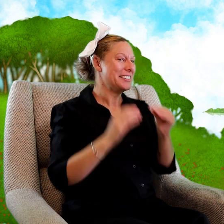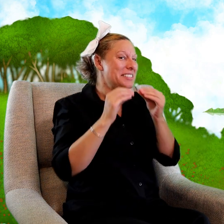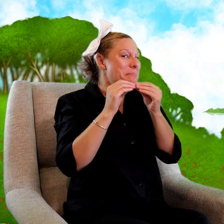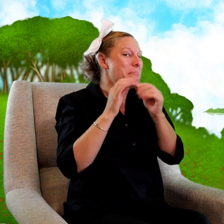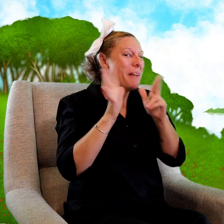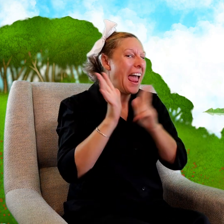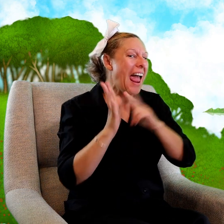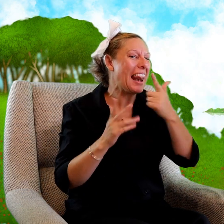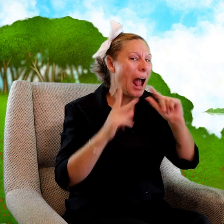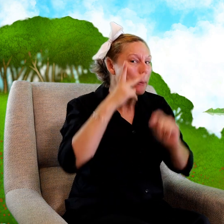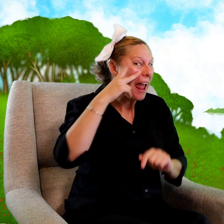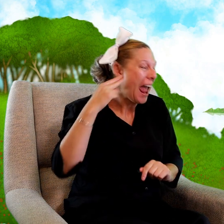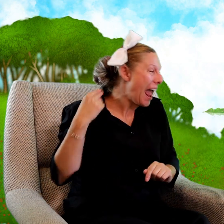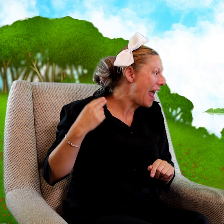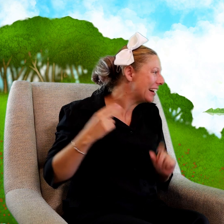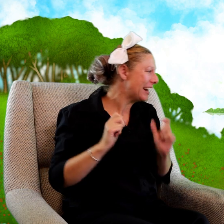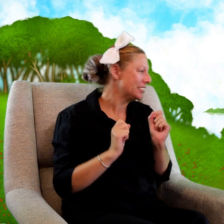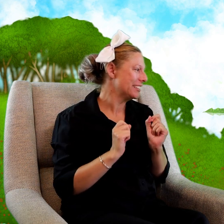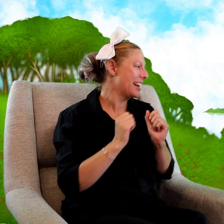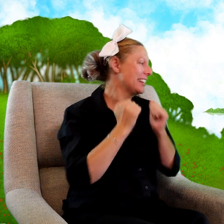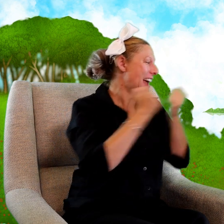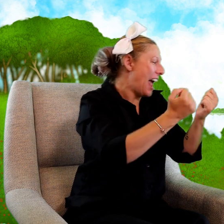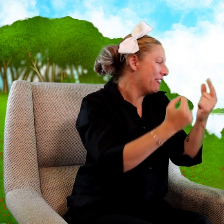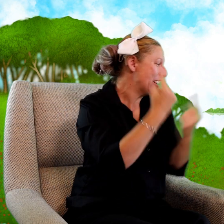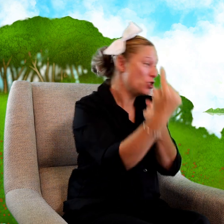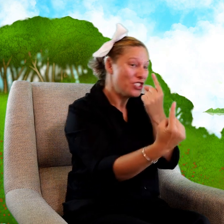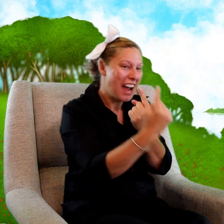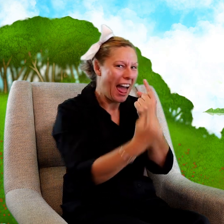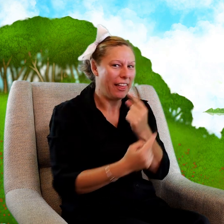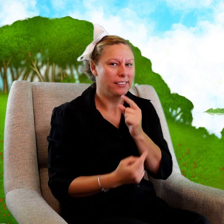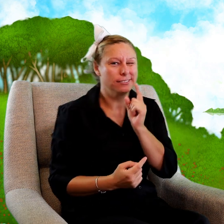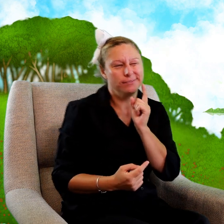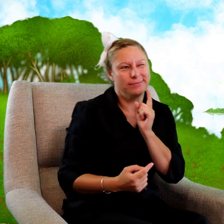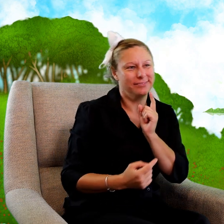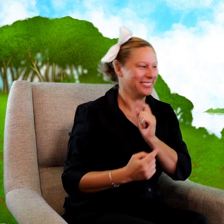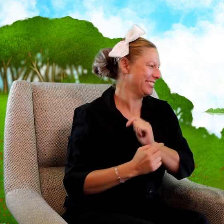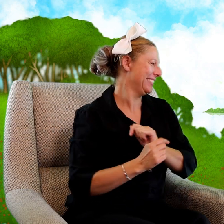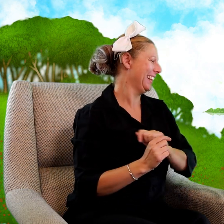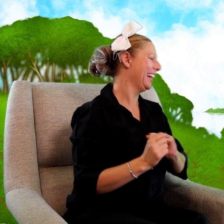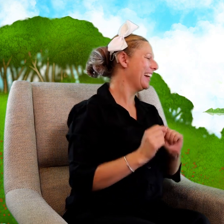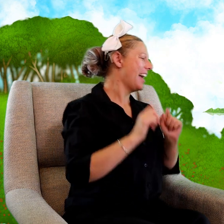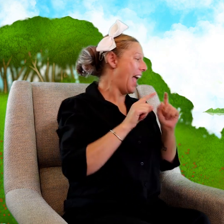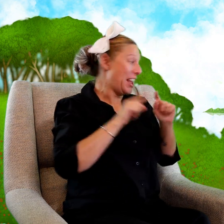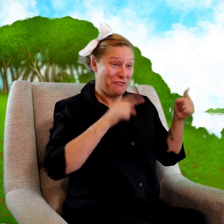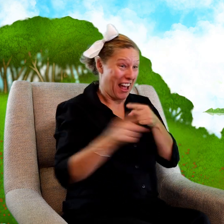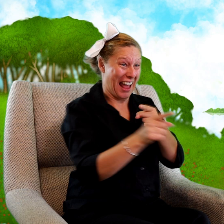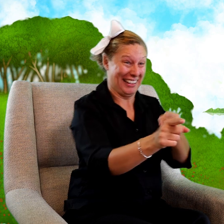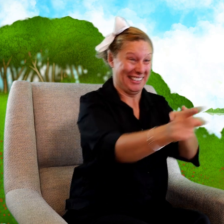Ben and Bandit gave each other a sneaky wink, then